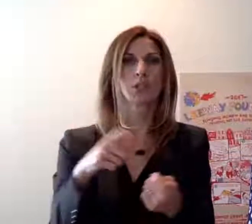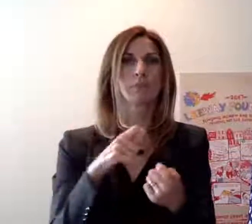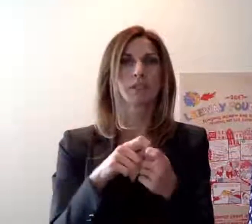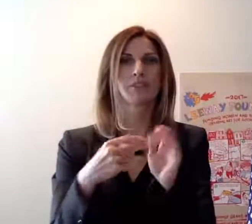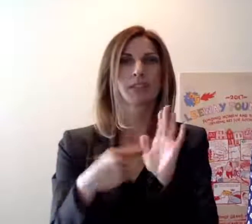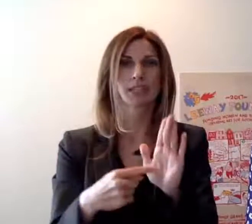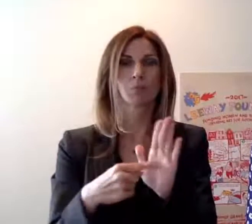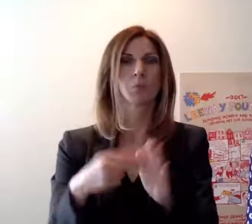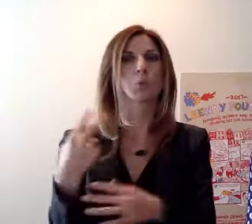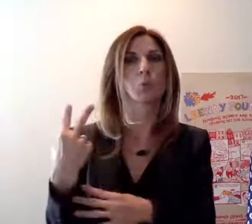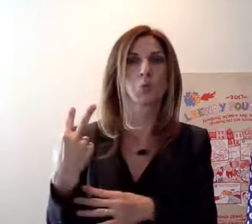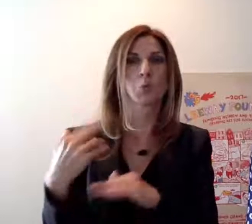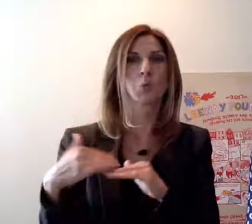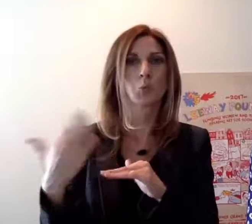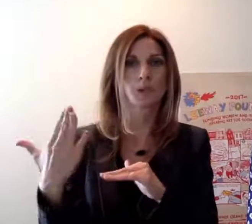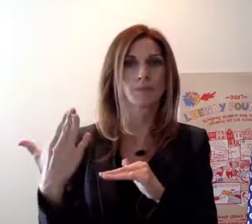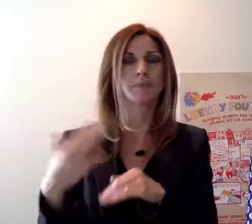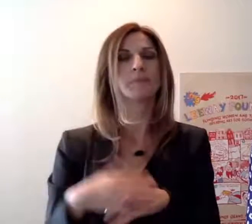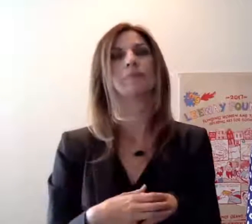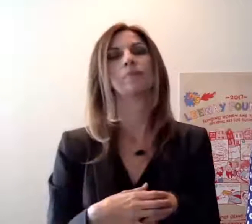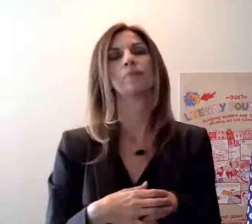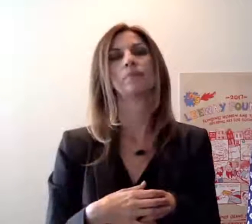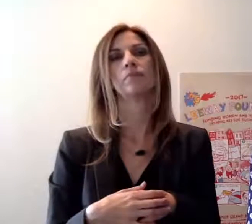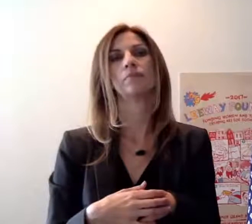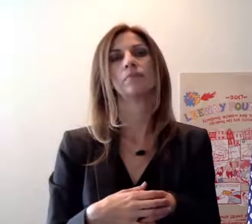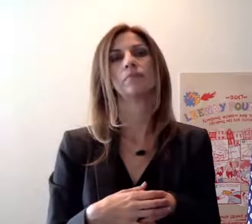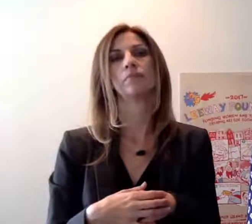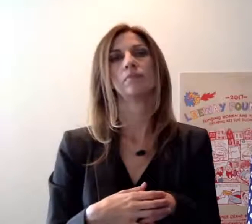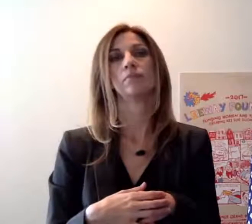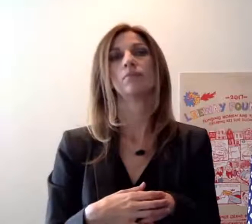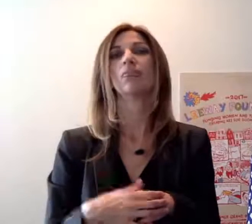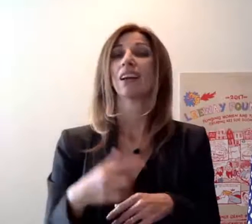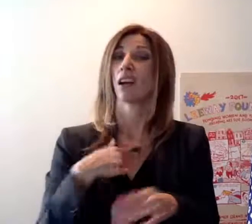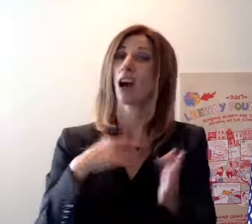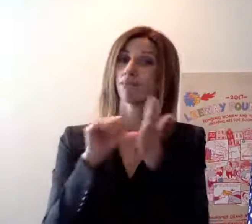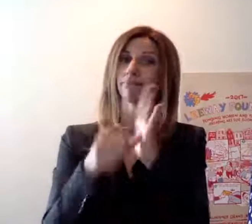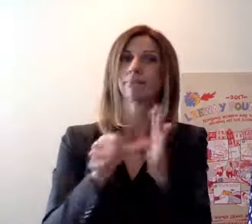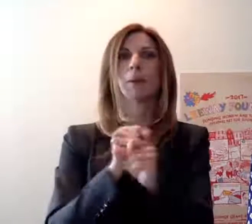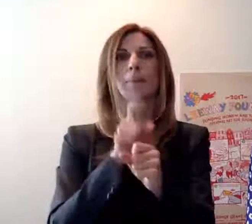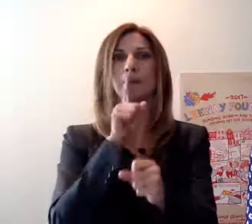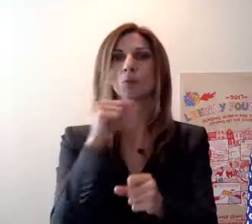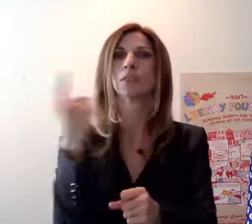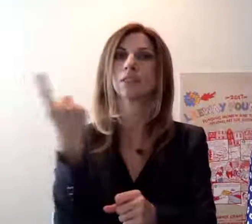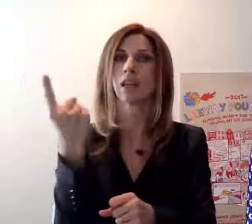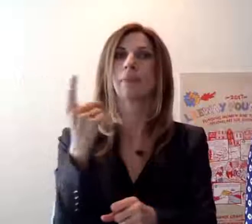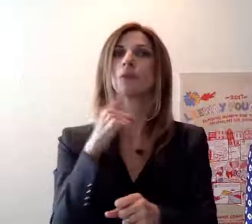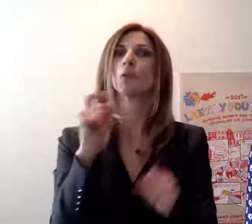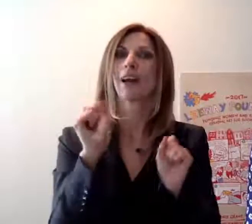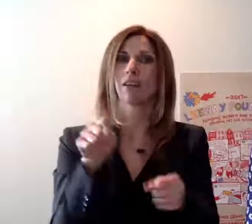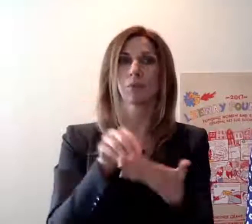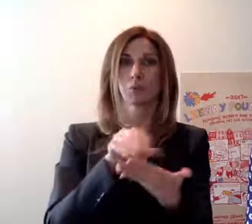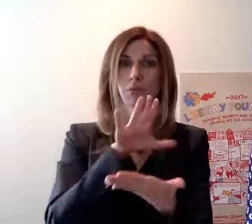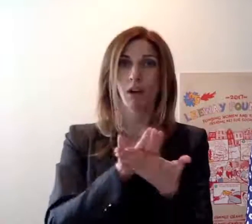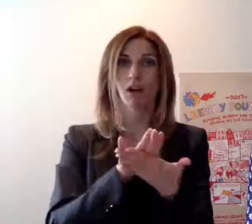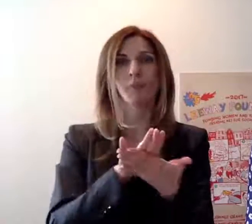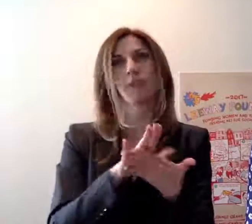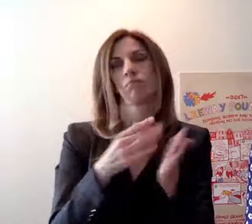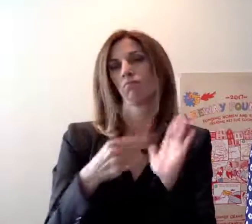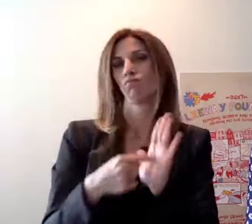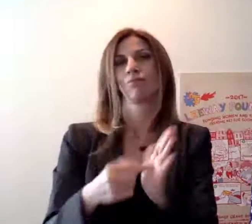examples there. And the thing that I had said is just making sure that it's something that you are able to document in some